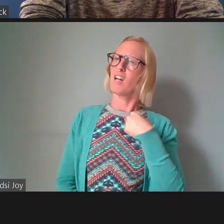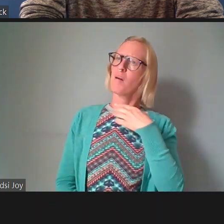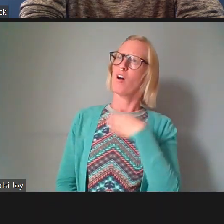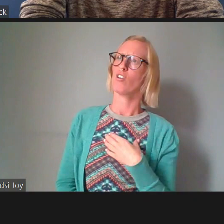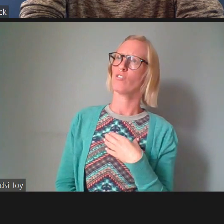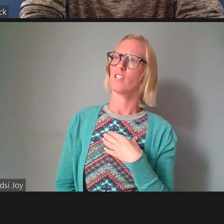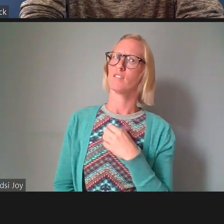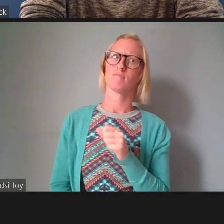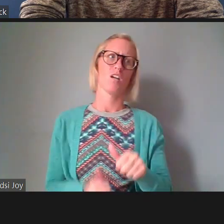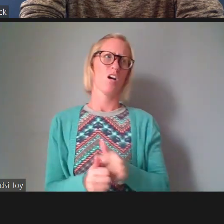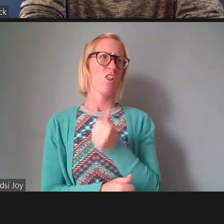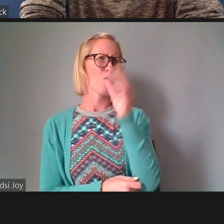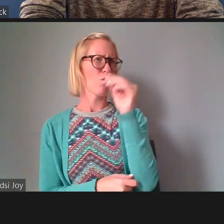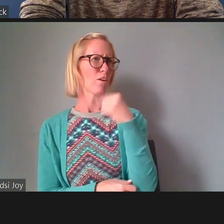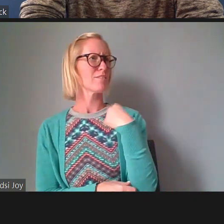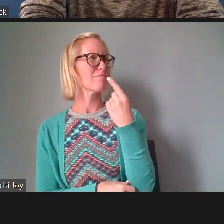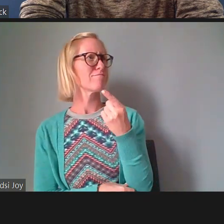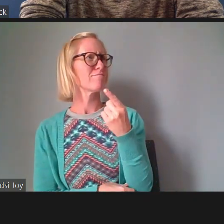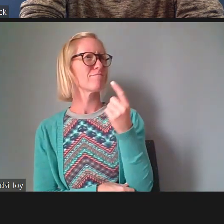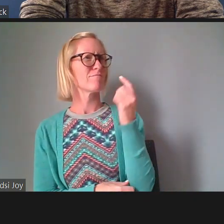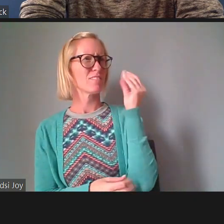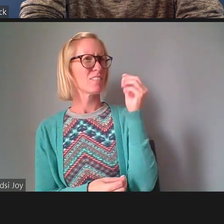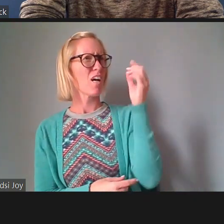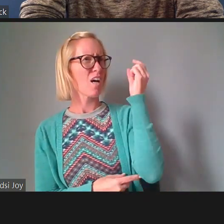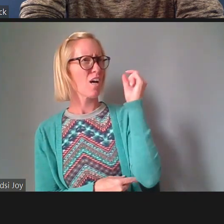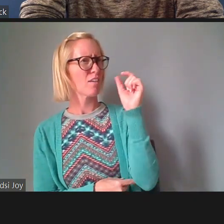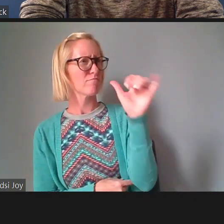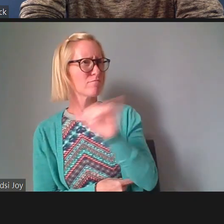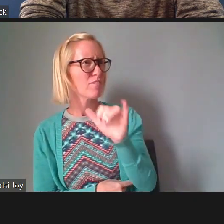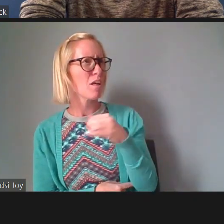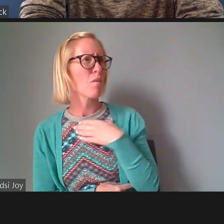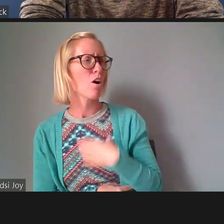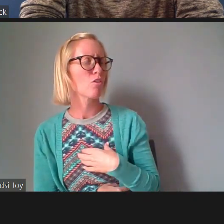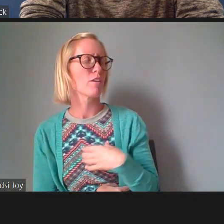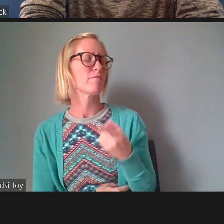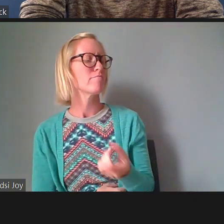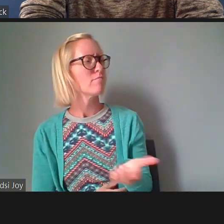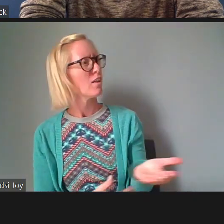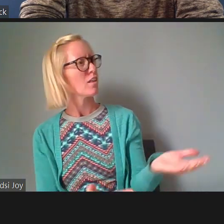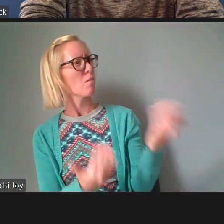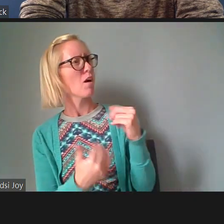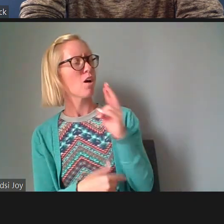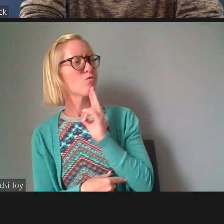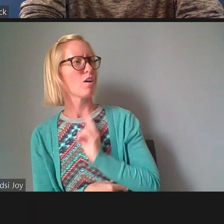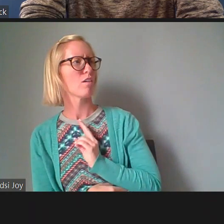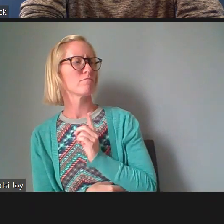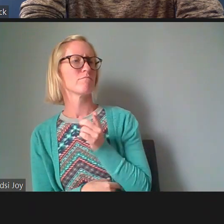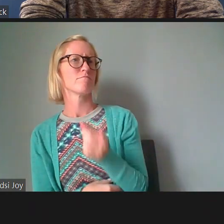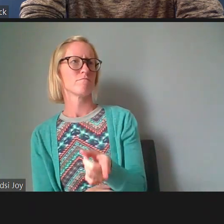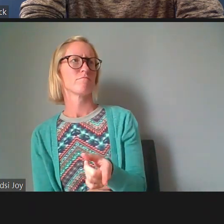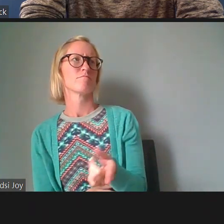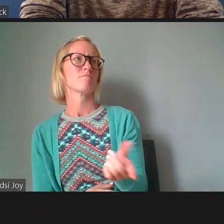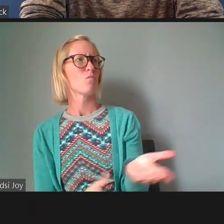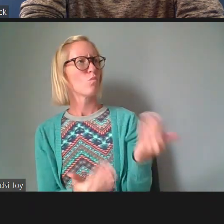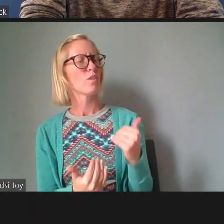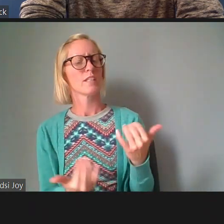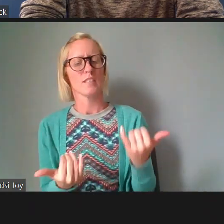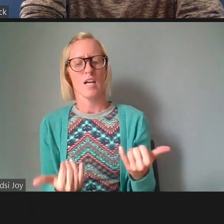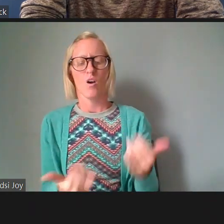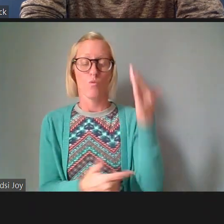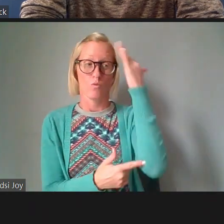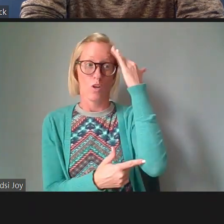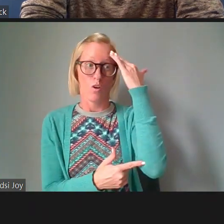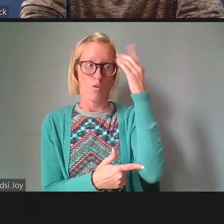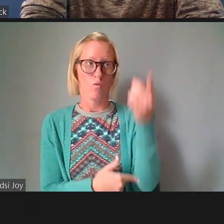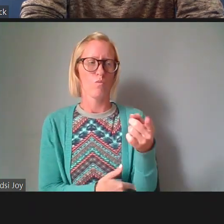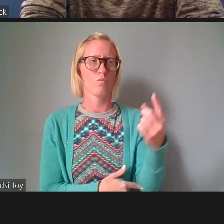aware of theirs. Come on, said Ralph. We've found out what we wanted to know. They scrambled down a rock slope, dropped among